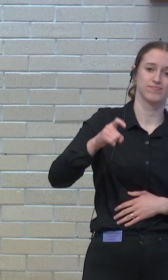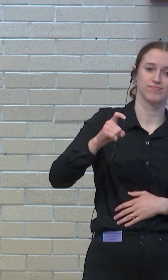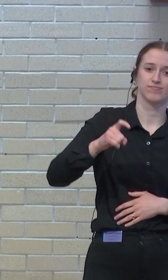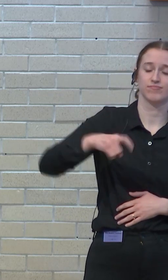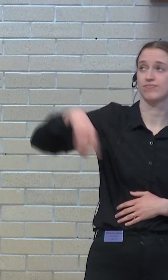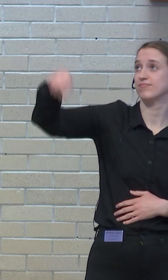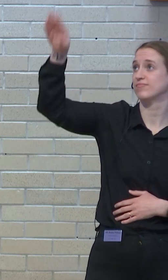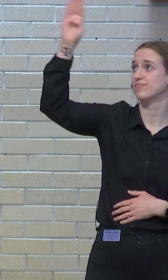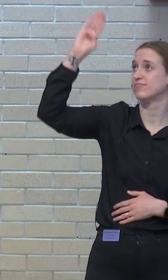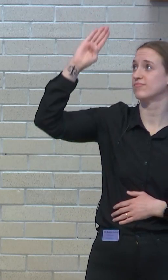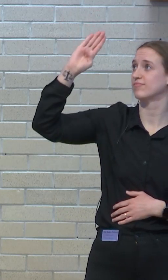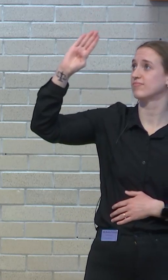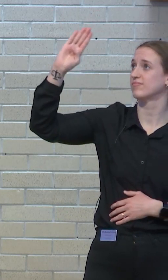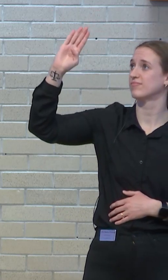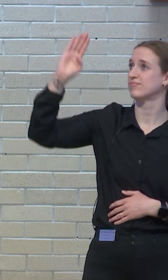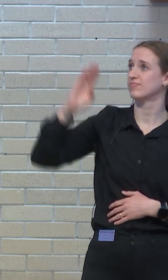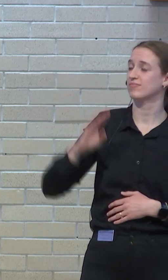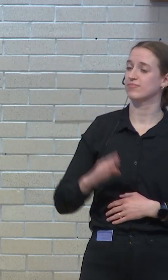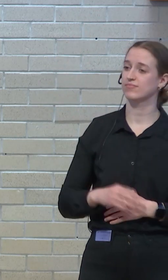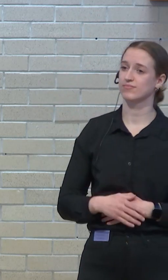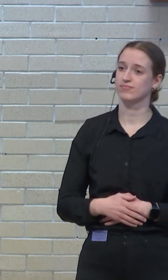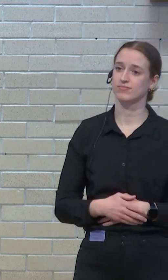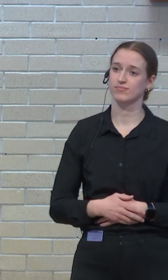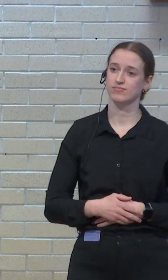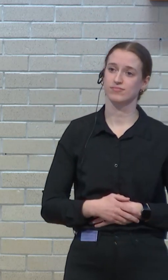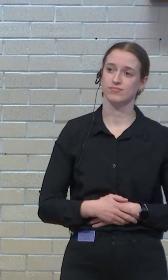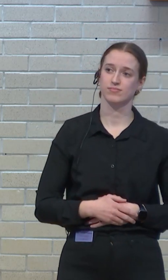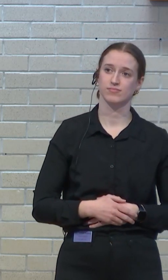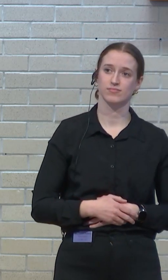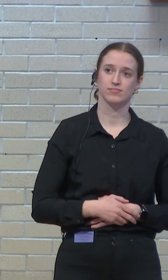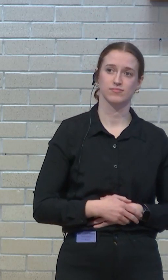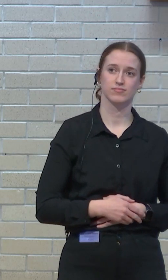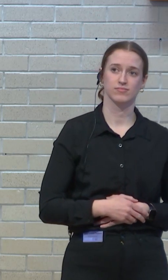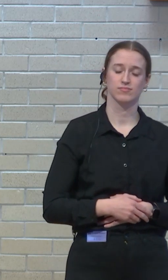God, and may your